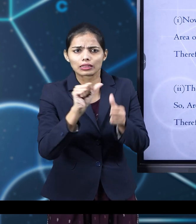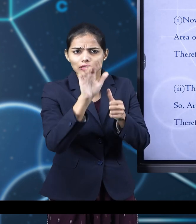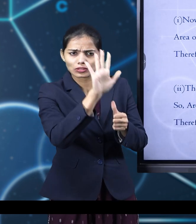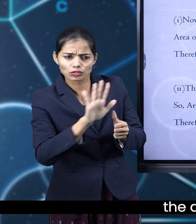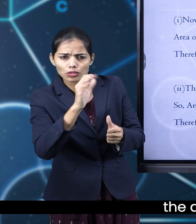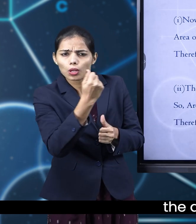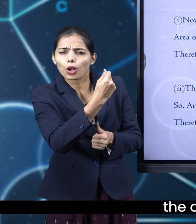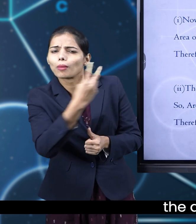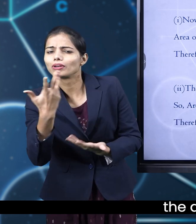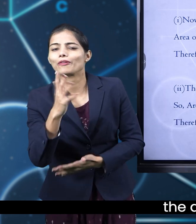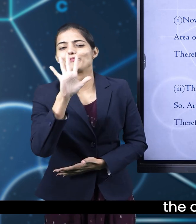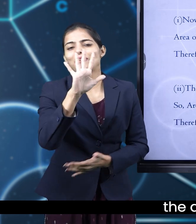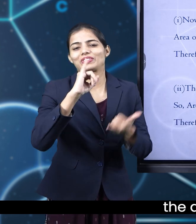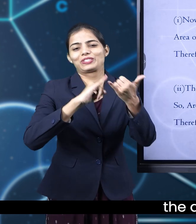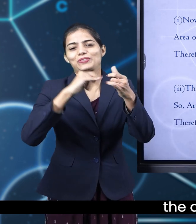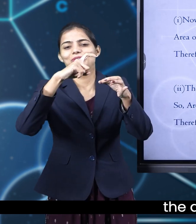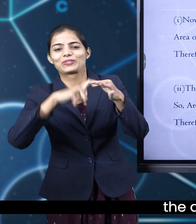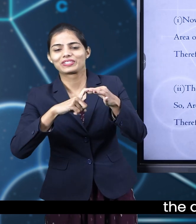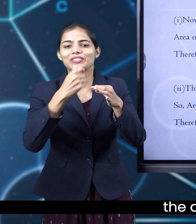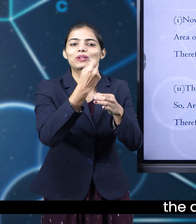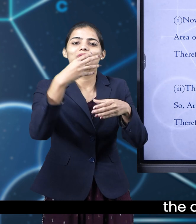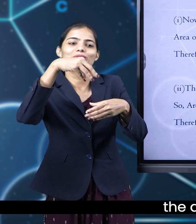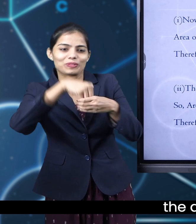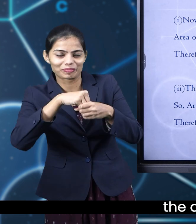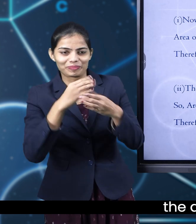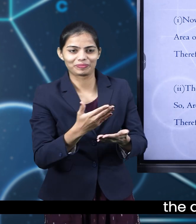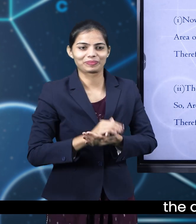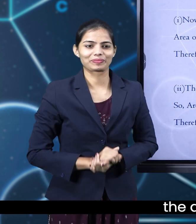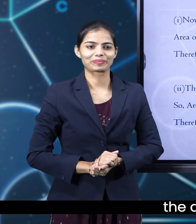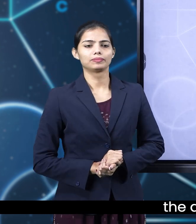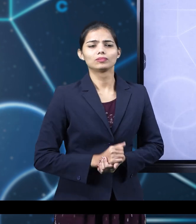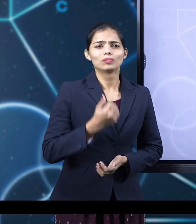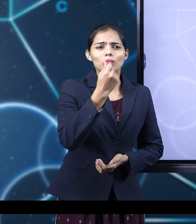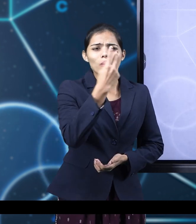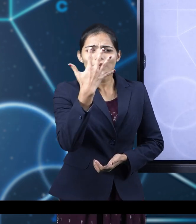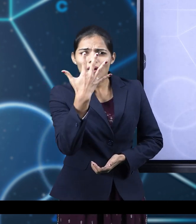Therefore, the area of the figure is 5 square units. In fifth figure,